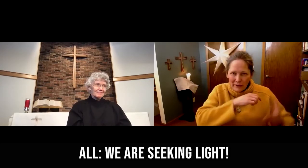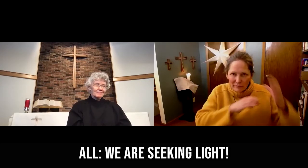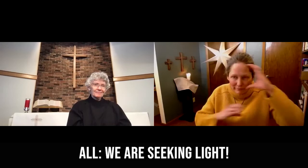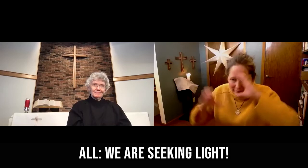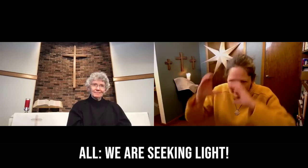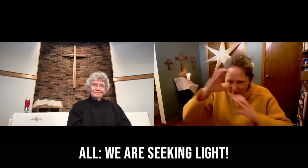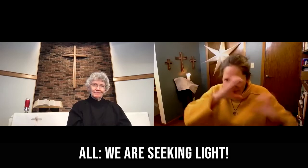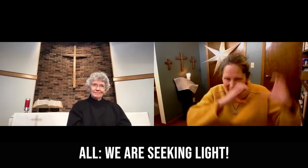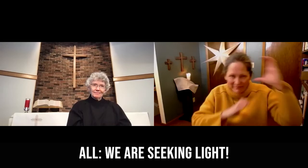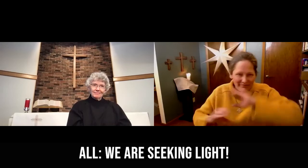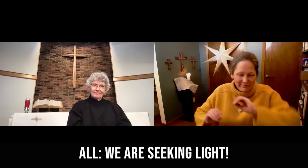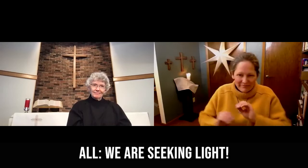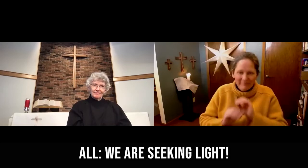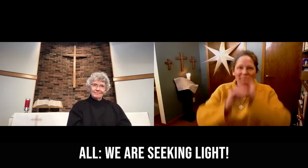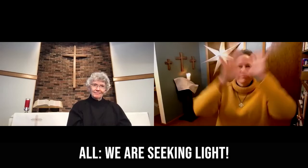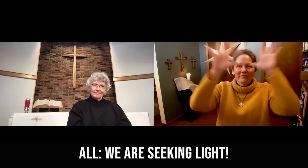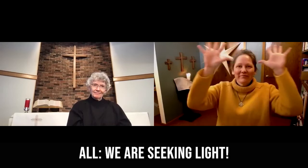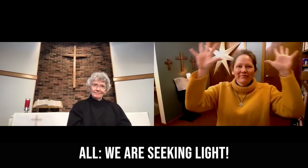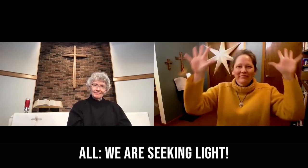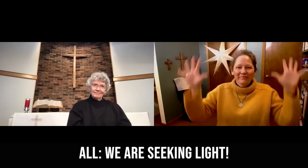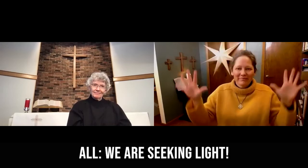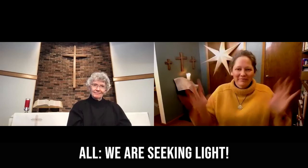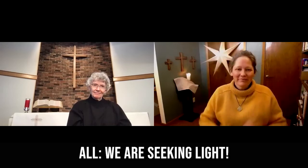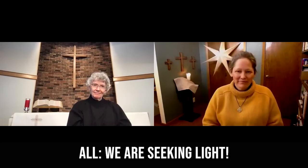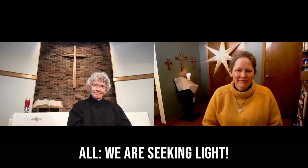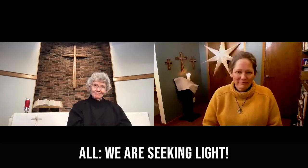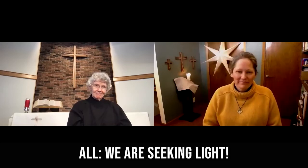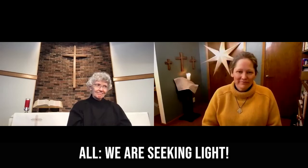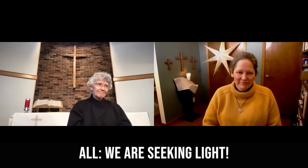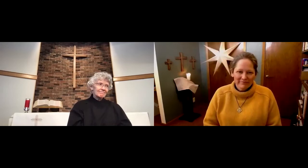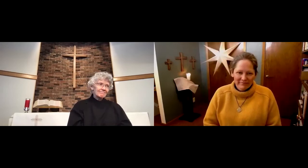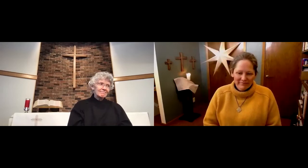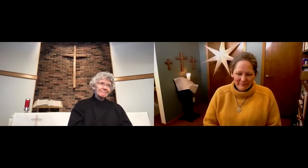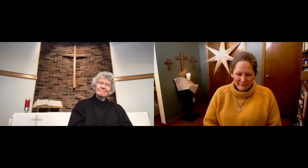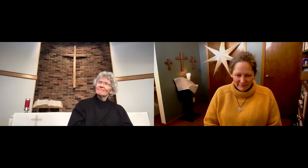we all say together, we are seeking light.